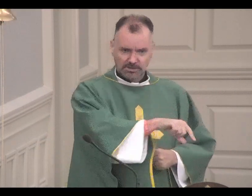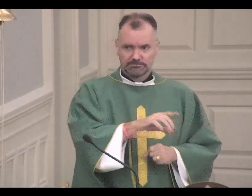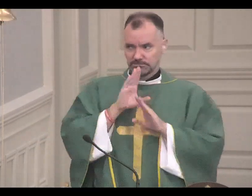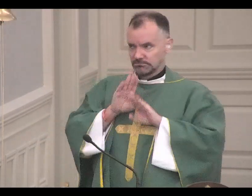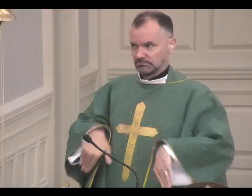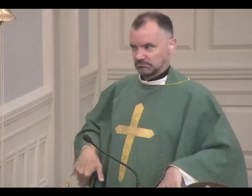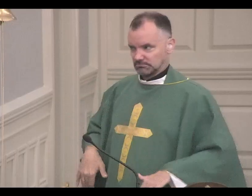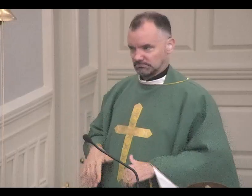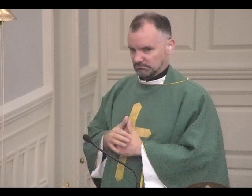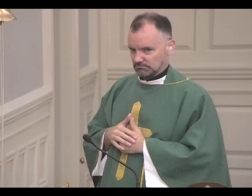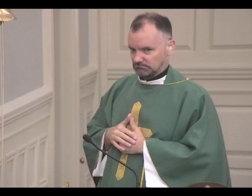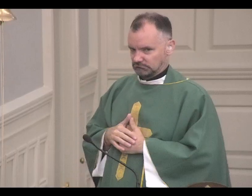But they remained silent.